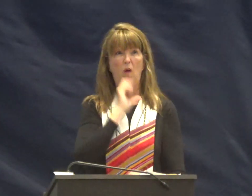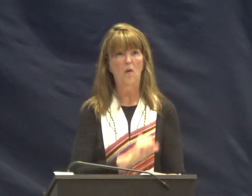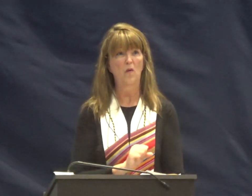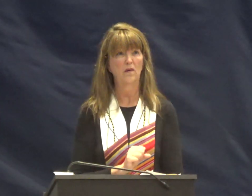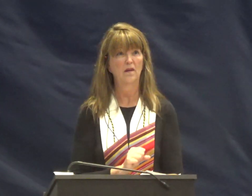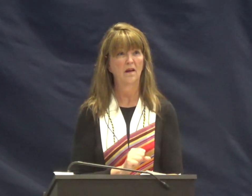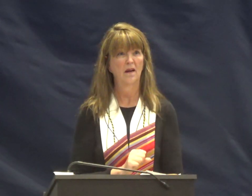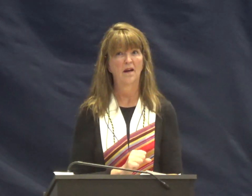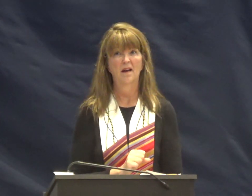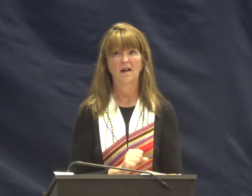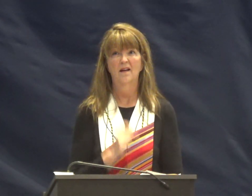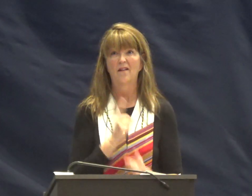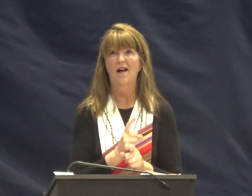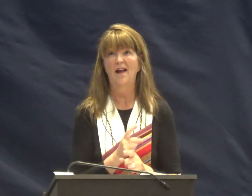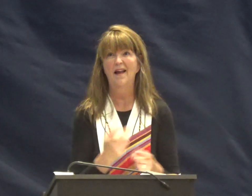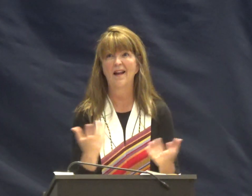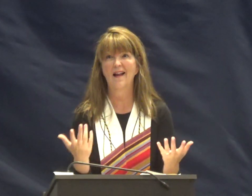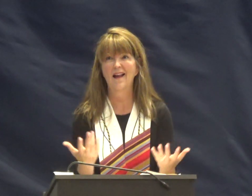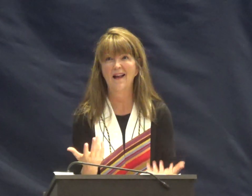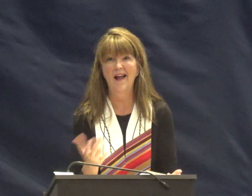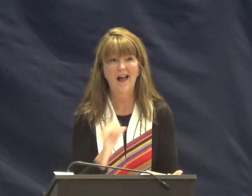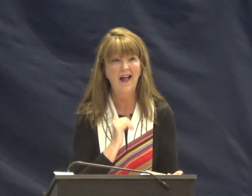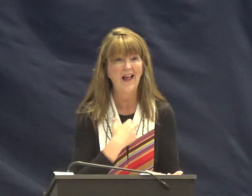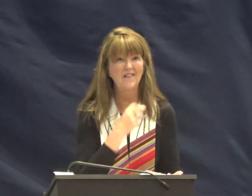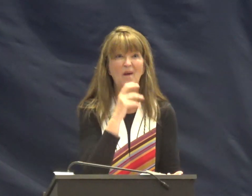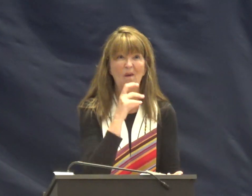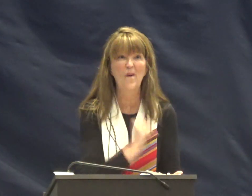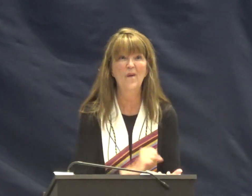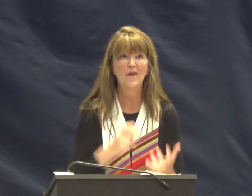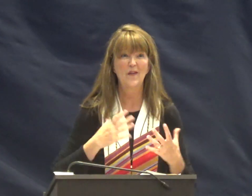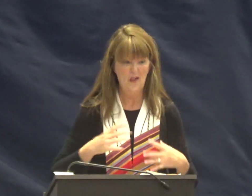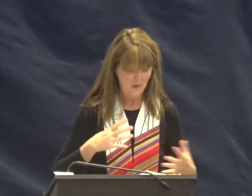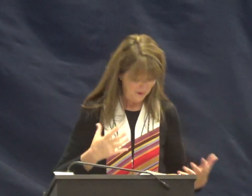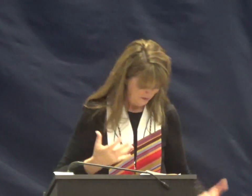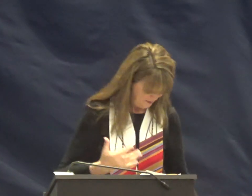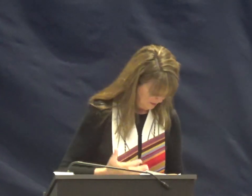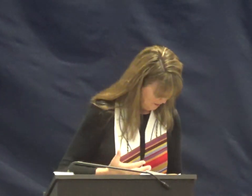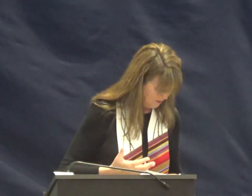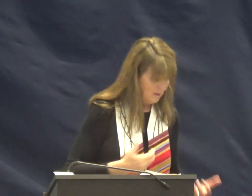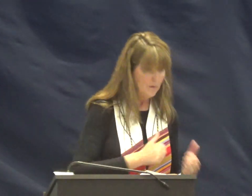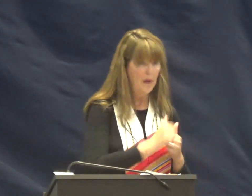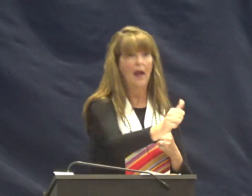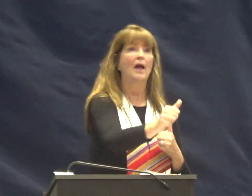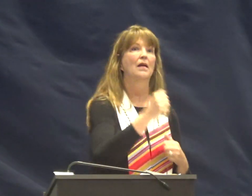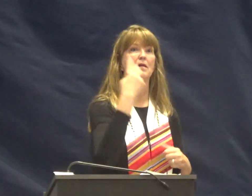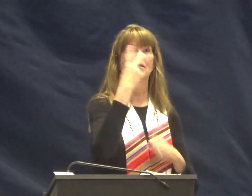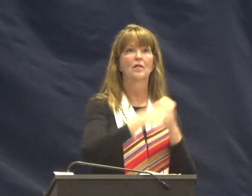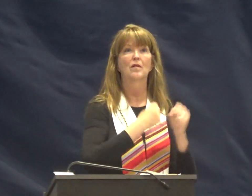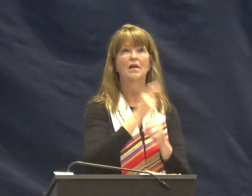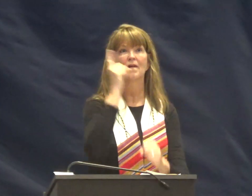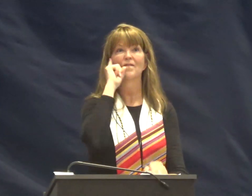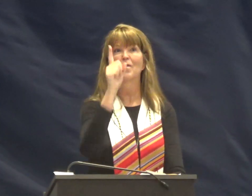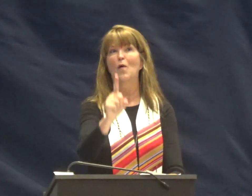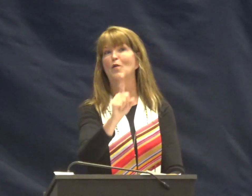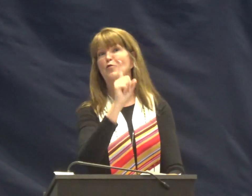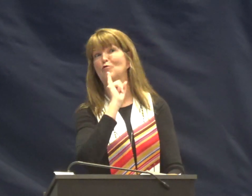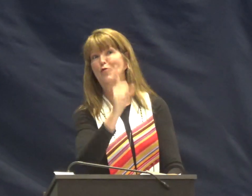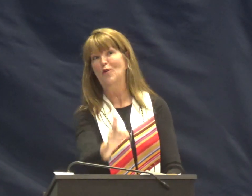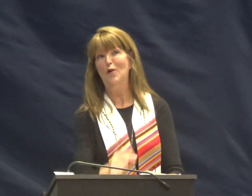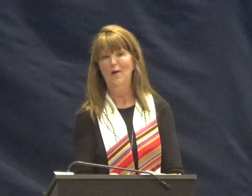And I thought, what? Because I look in my closet, and I've got clothes that I've had for 20 years. I've got a lot of old clothing. I mean, what